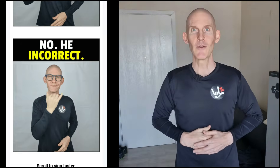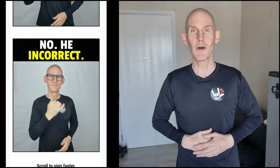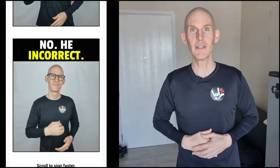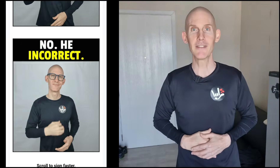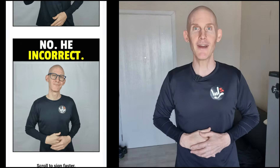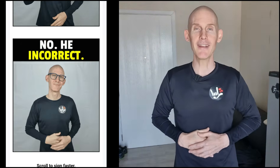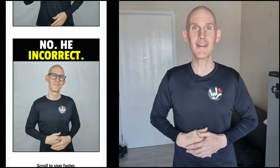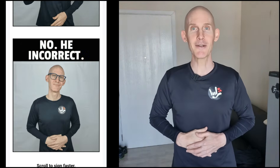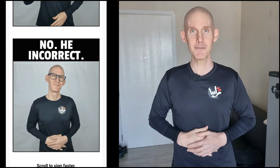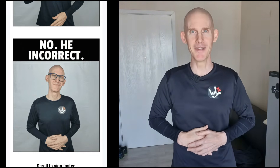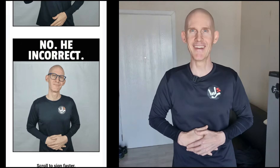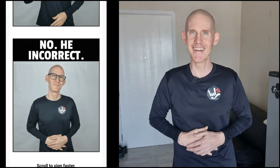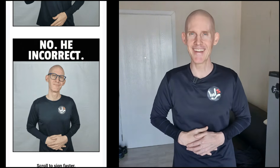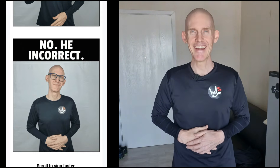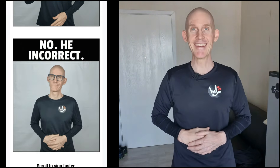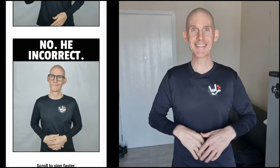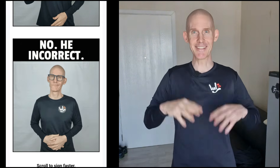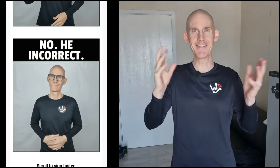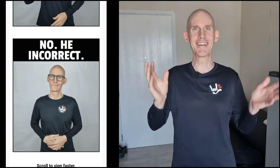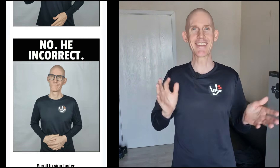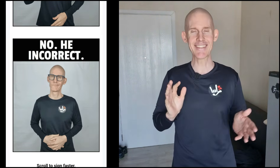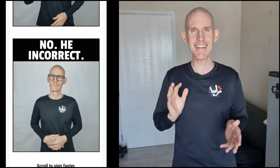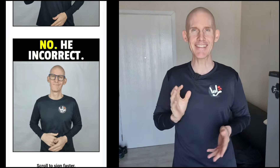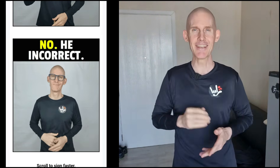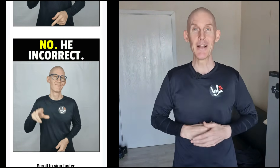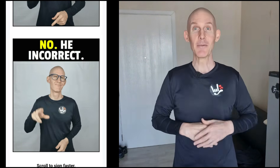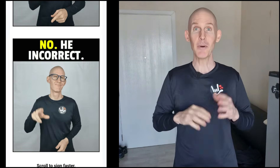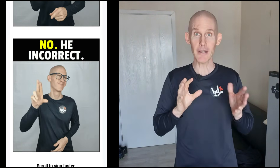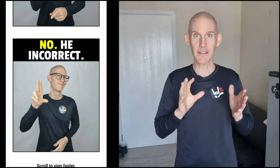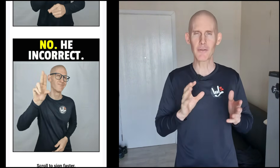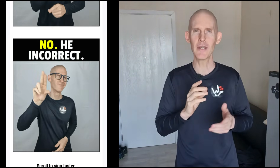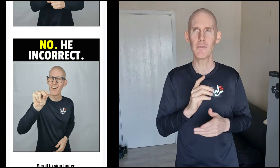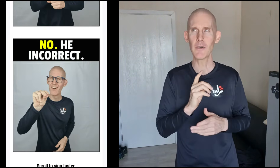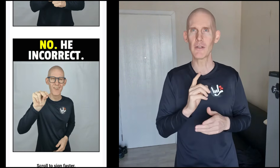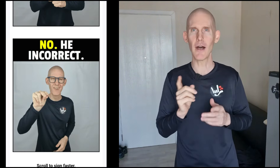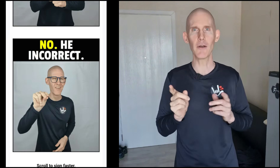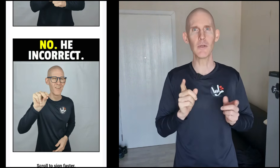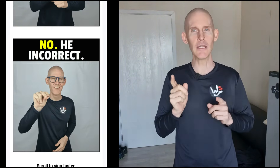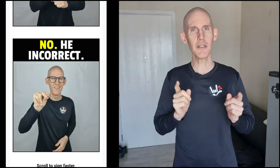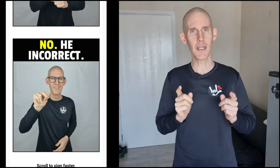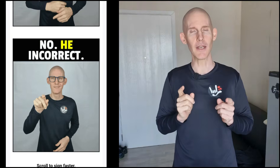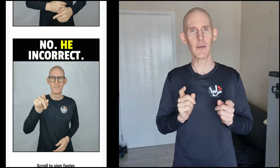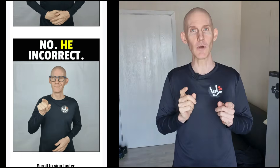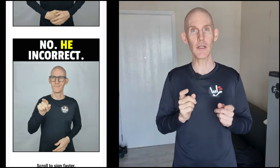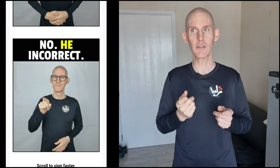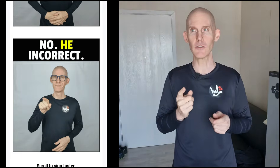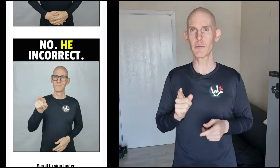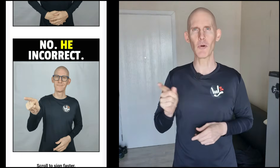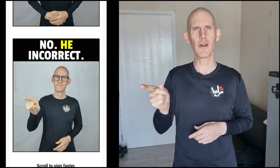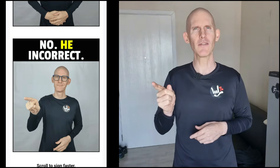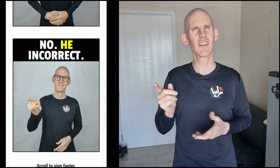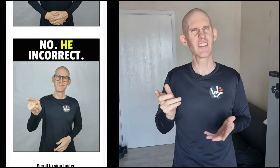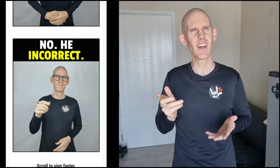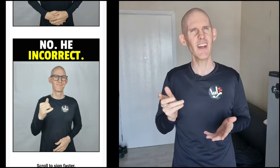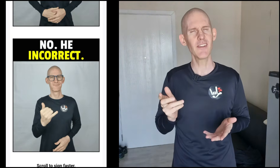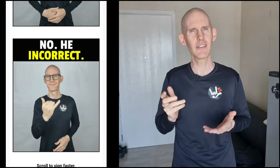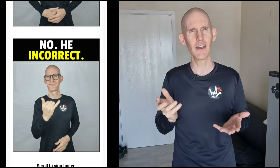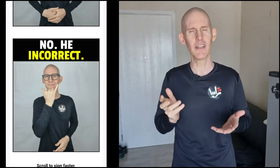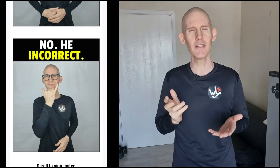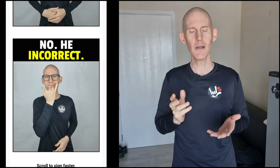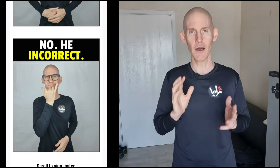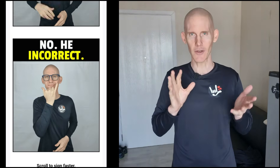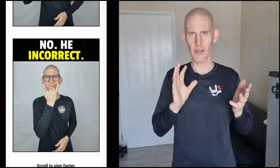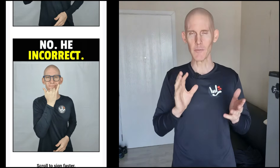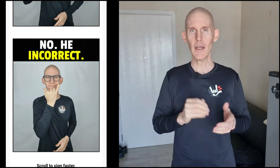here? Well, he's not here. He doesn't even exist. But you're thinking, well, how do we indicate him, right? Because you just pointed off to the side and